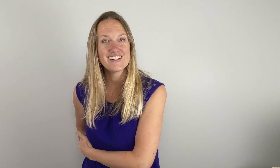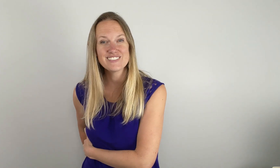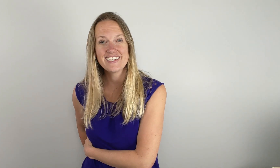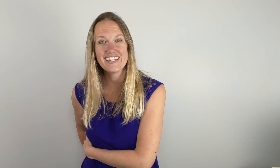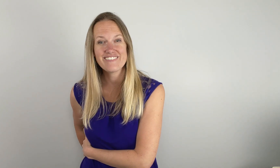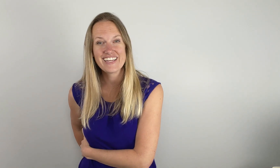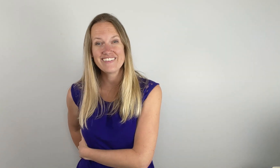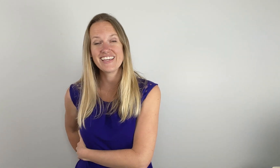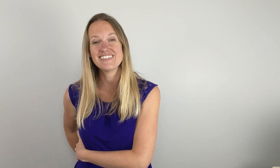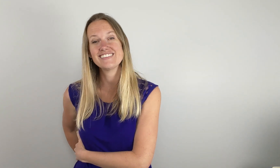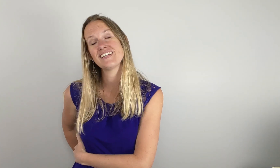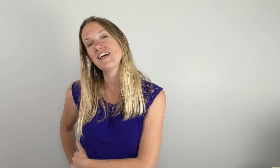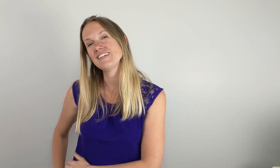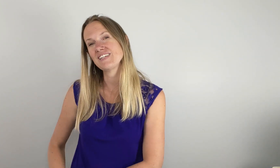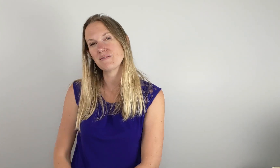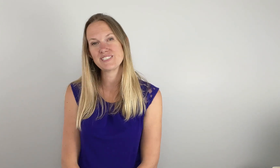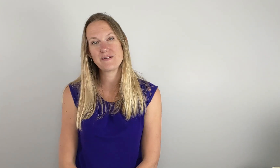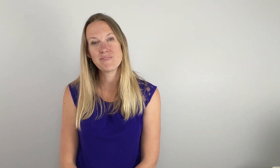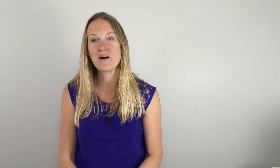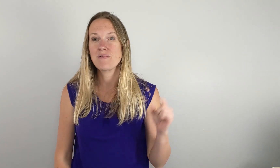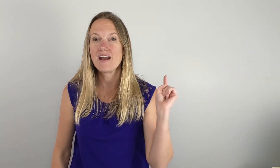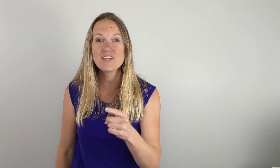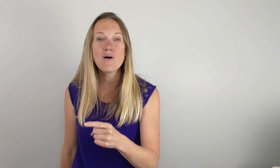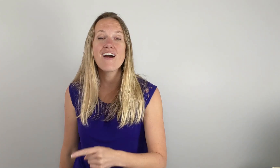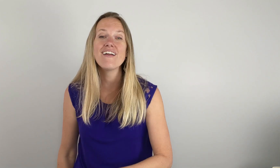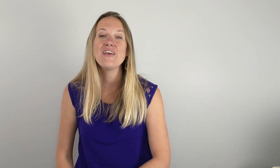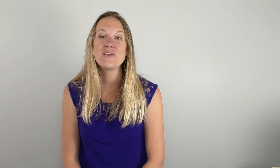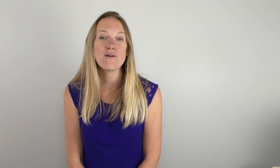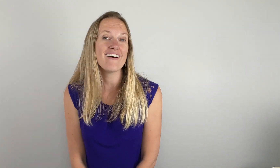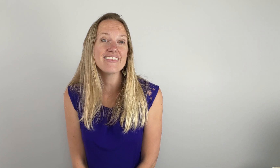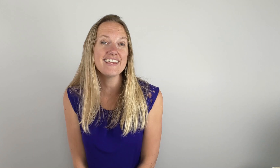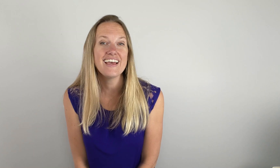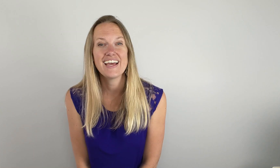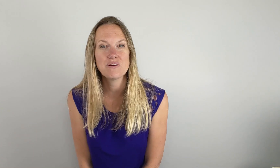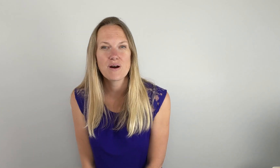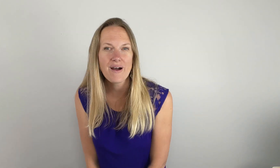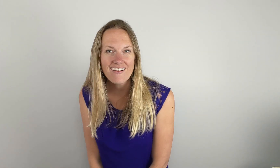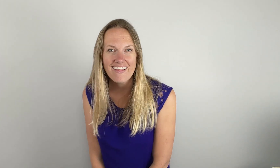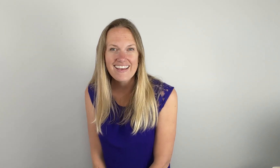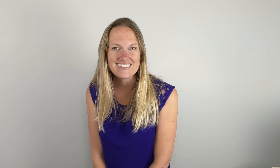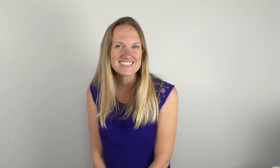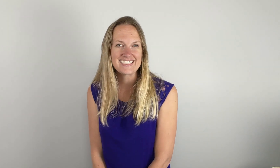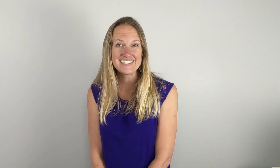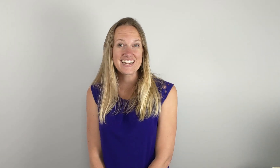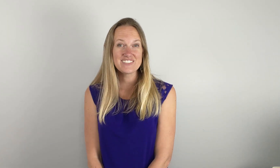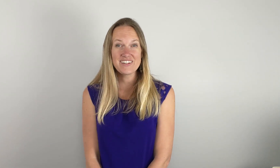songs we need for King of Kings, Hillsong Worship. I hope wherever you are healthy and you are well, and I'll see you in the next